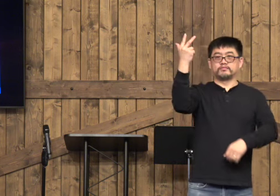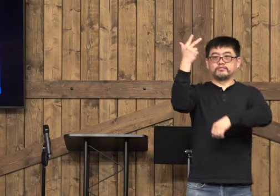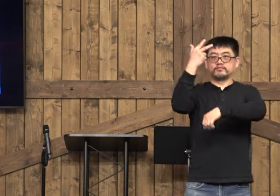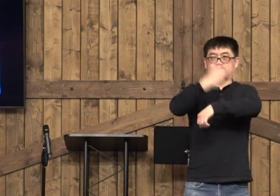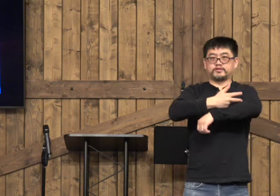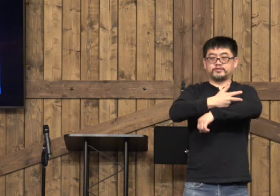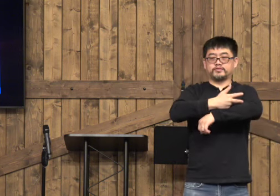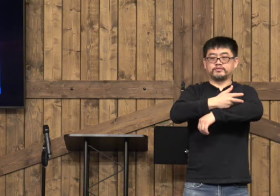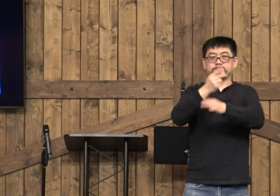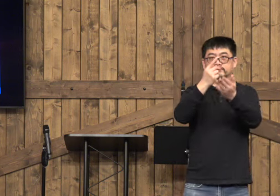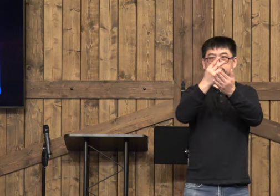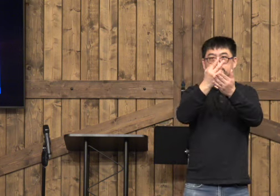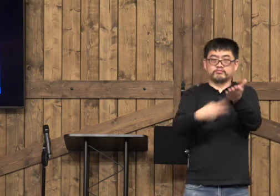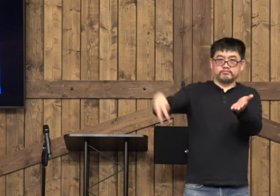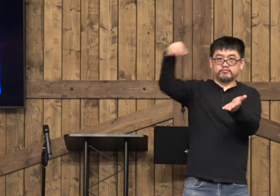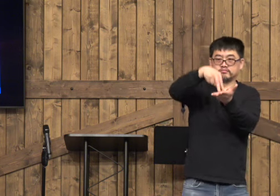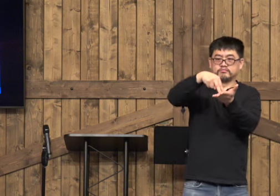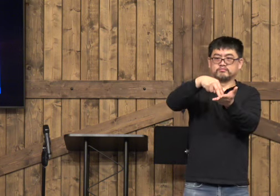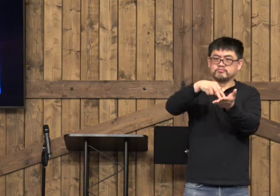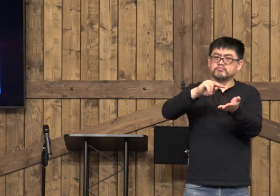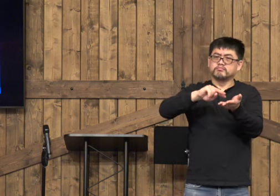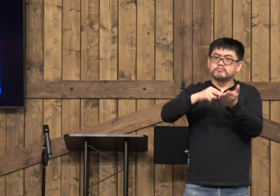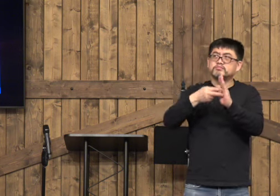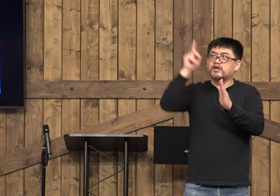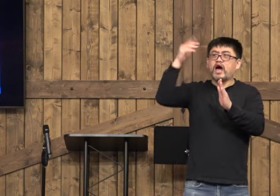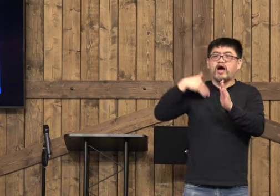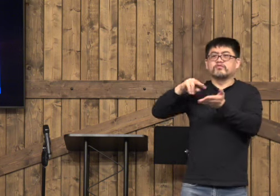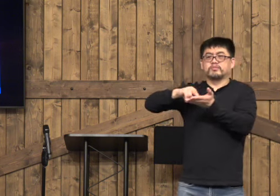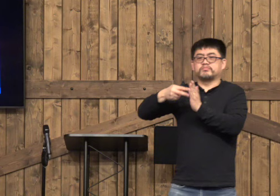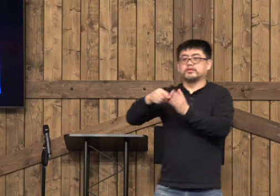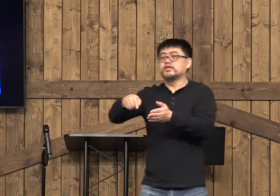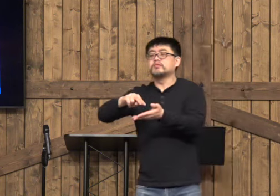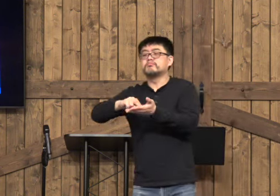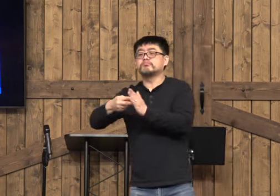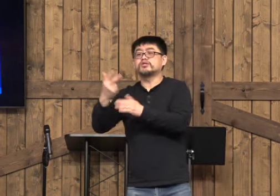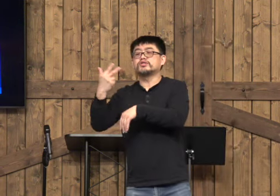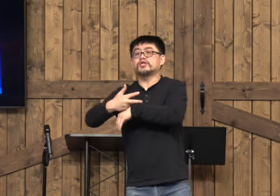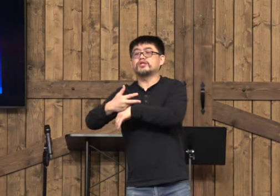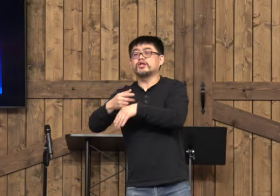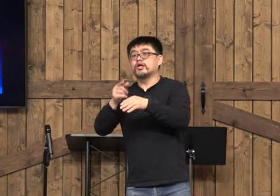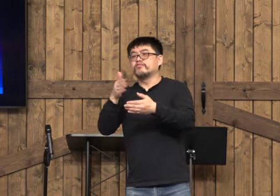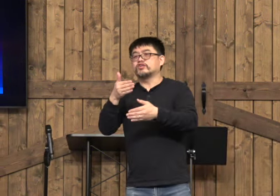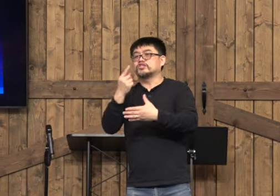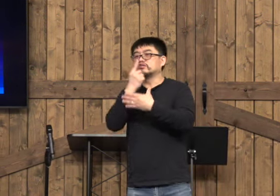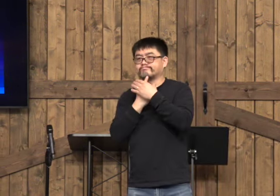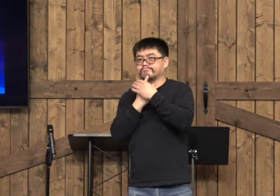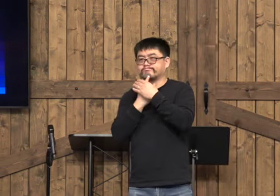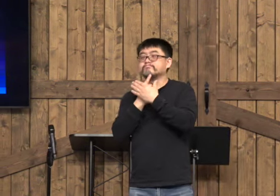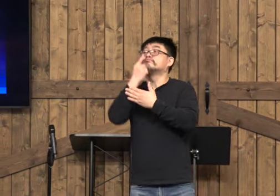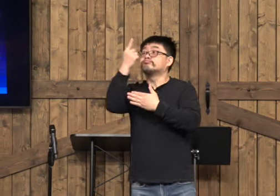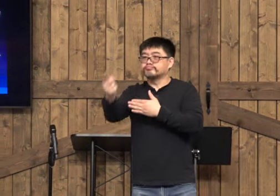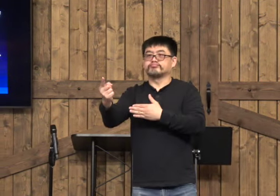So that's the foreshadowing of Jesus. Of dying and standing in grave for three days. And then three days later.